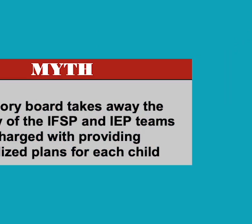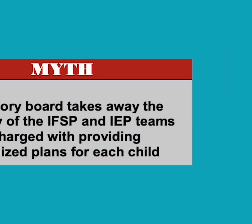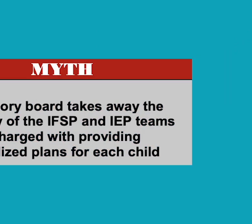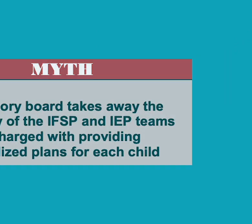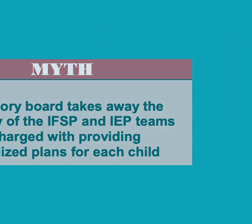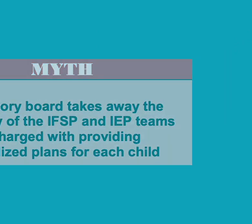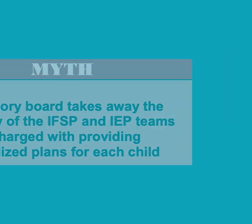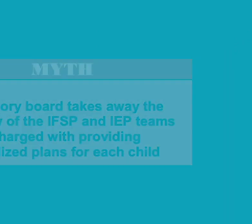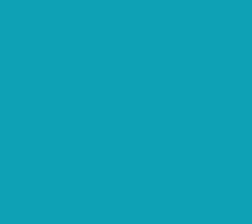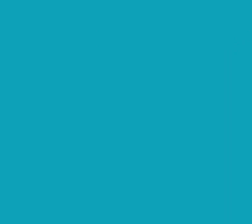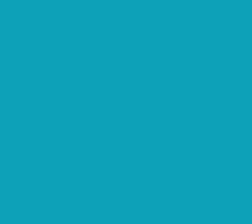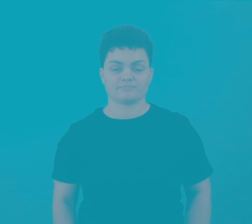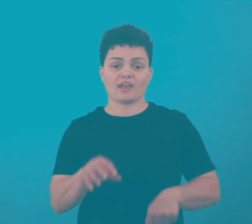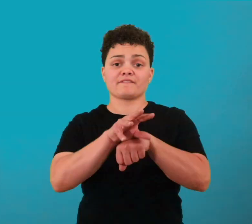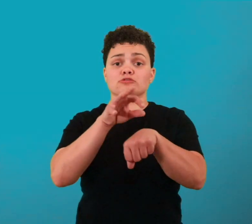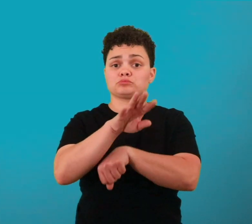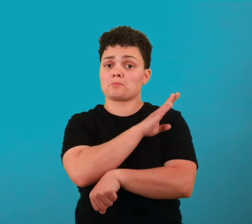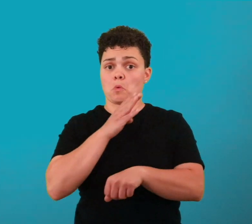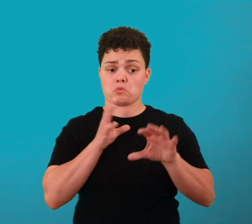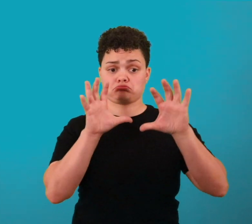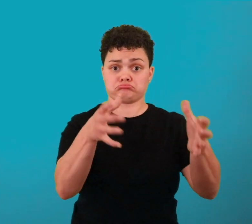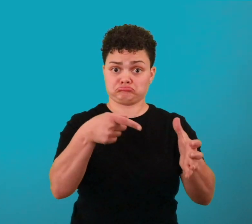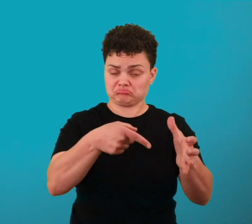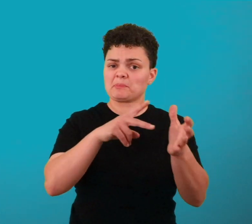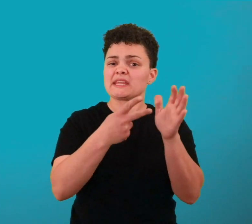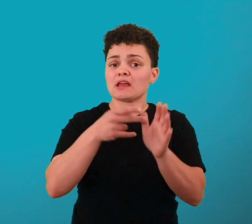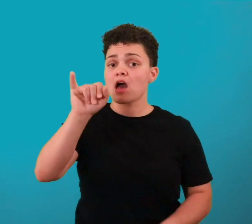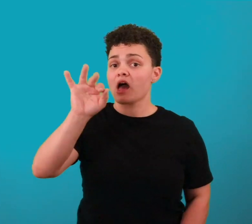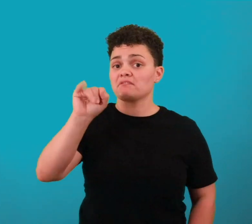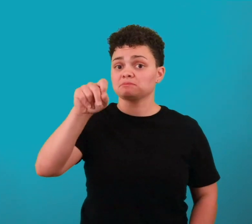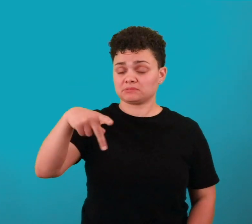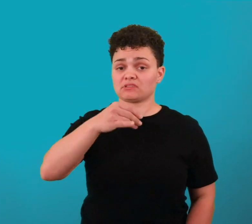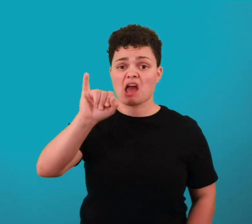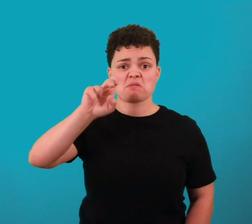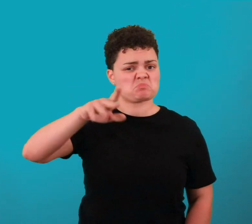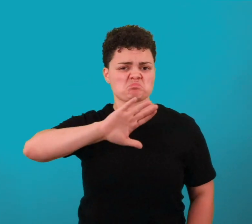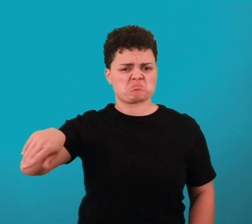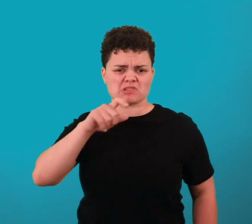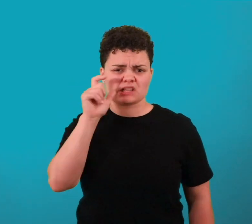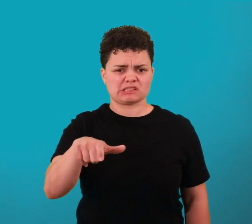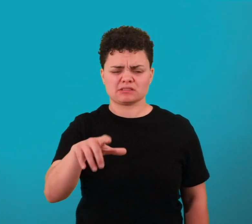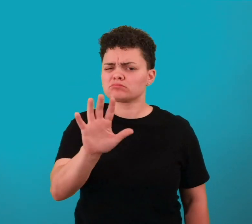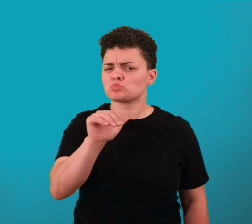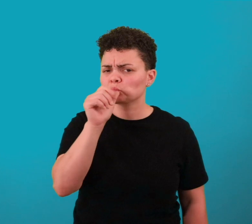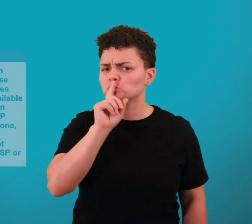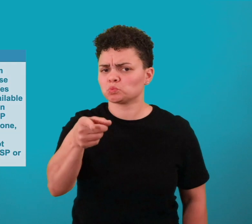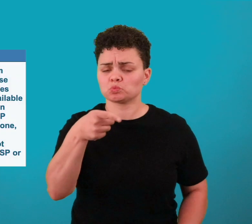IEP teams that are charged with providing individualized plans for each child. This is not true. The advisory board is a short-term entity made up